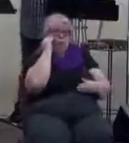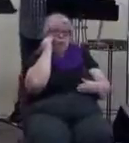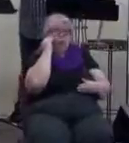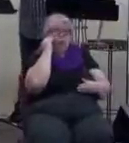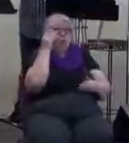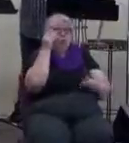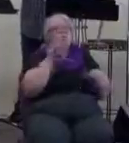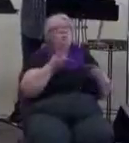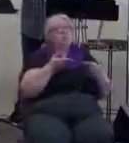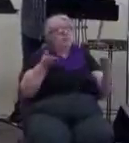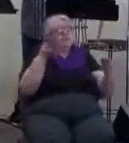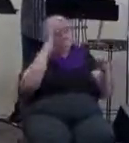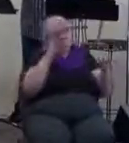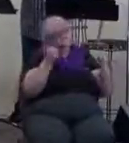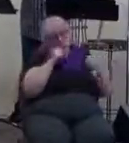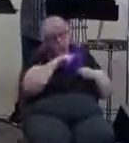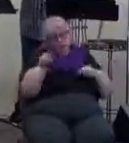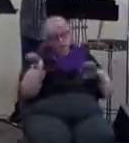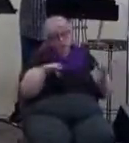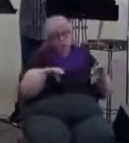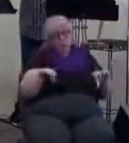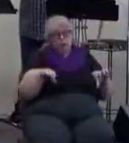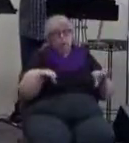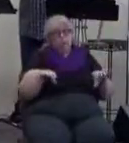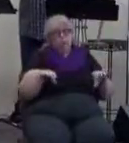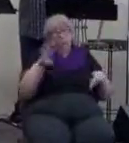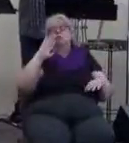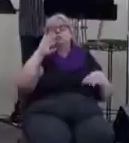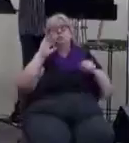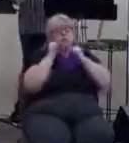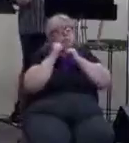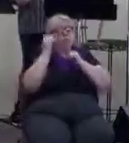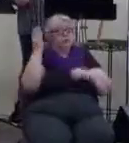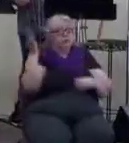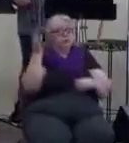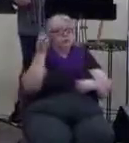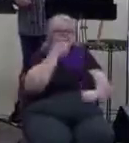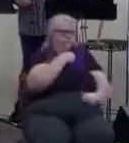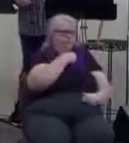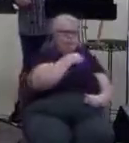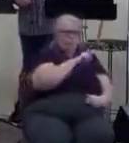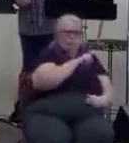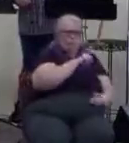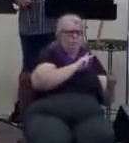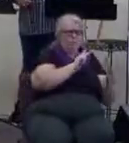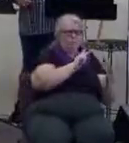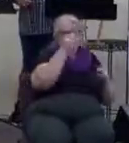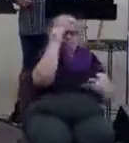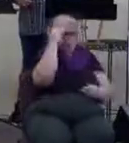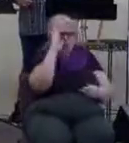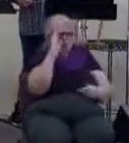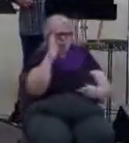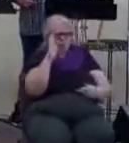The religious can't figure it out. They don't know what's going on. What do you mean the